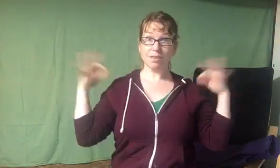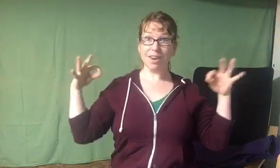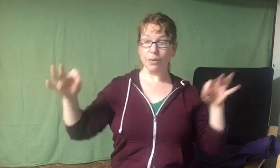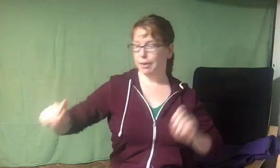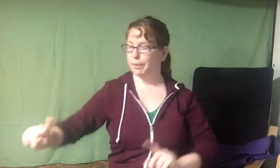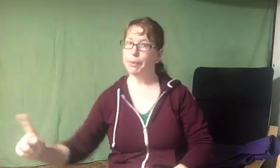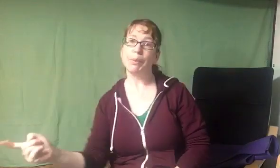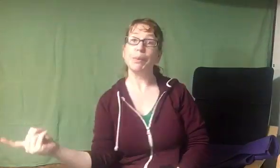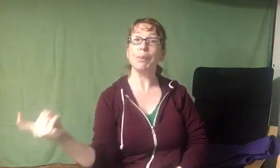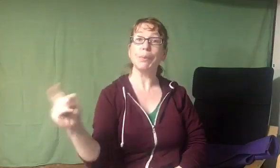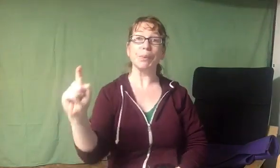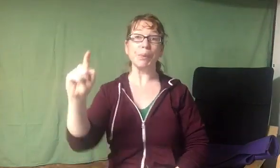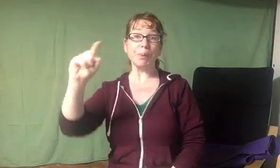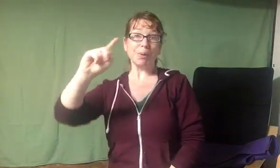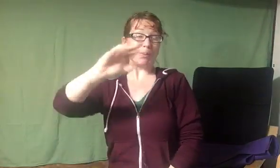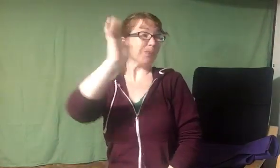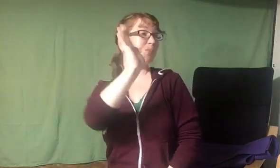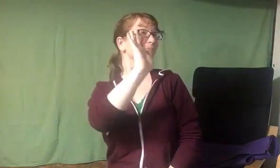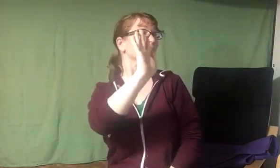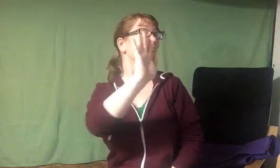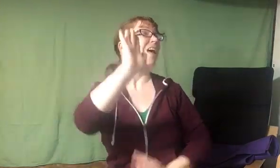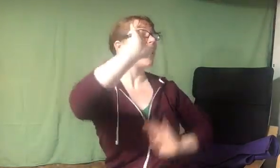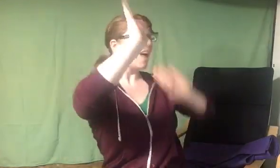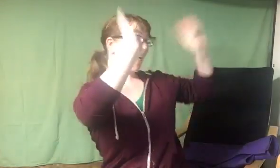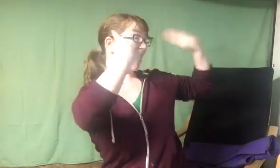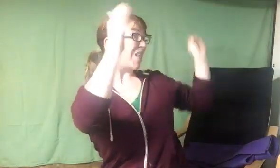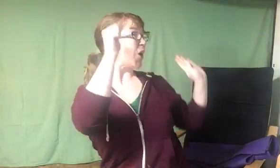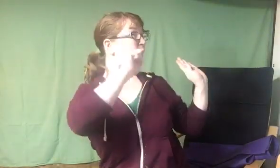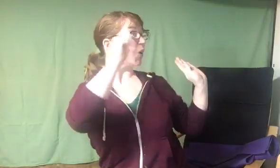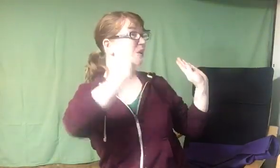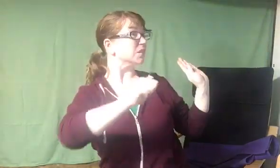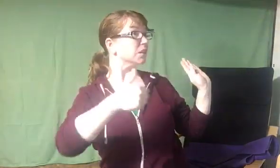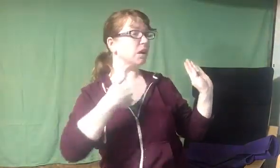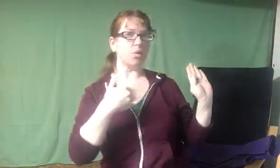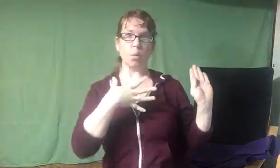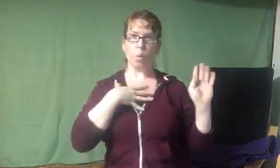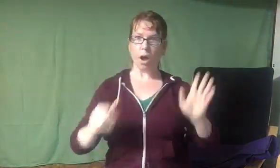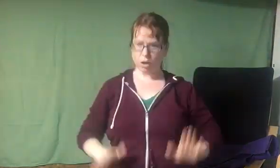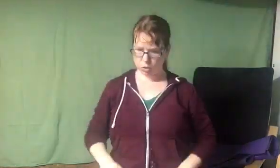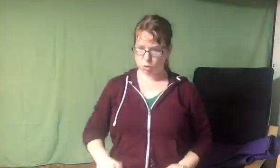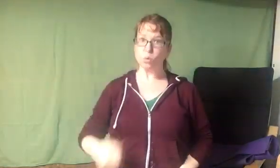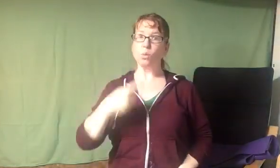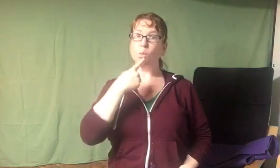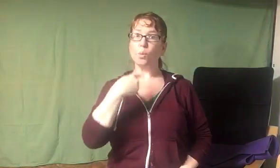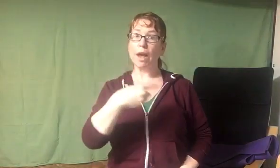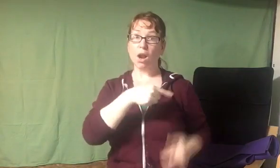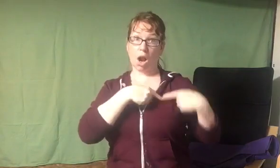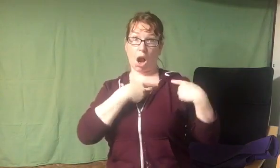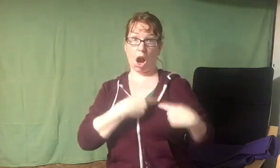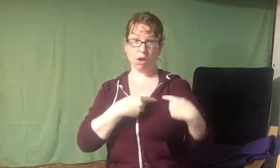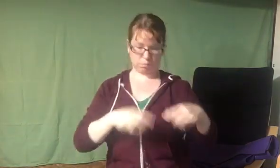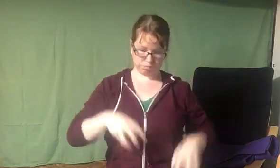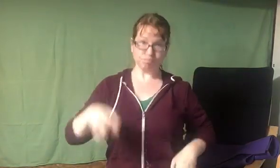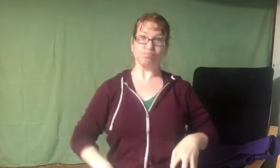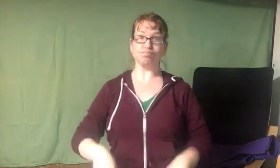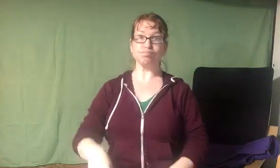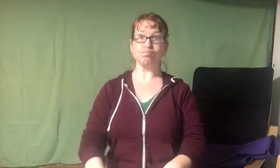"Hello, girls," she called. She was wearing white jeans decorated with red hearts, a pink sports jacket, and a pretty pink ribbon in her